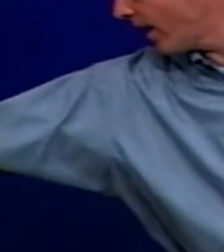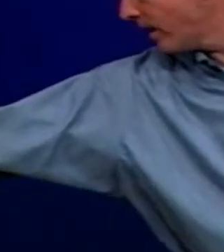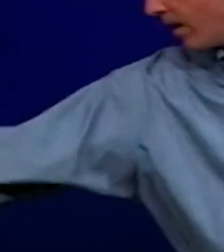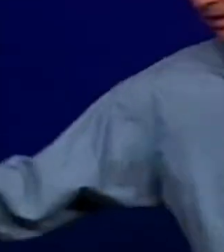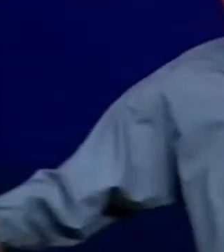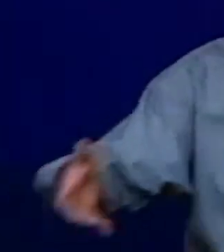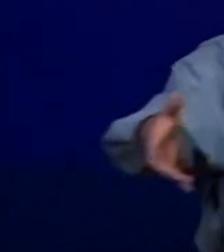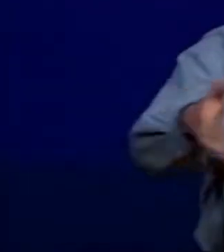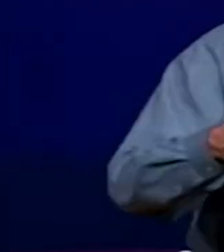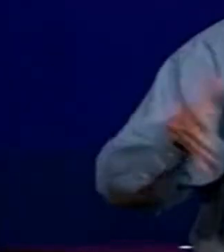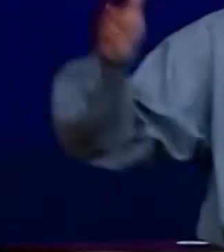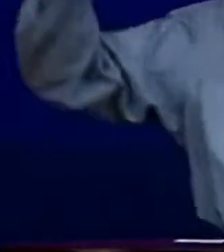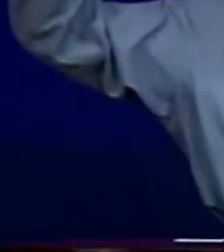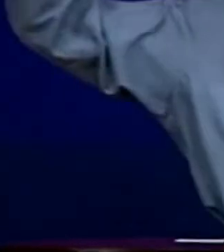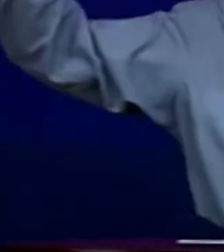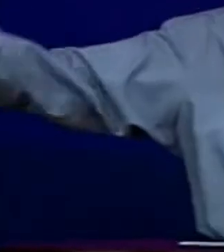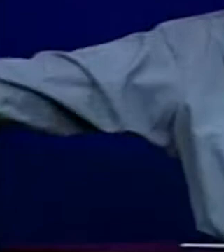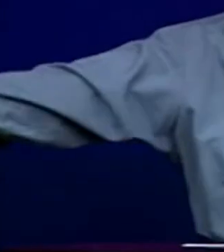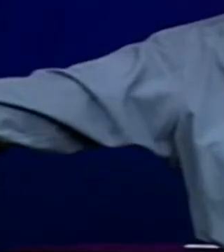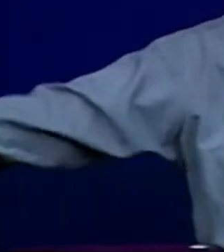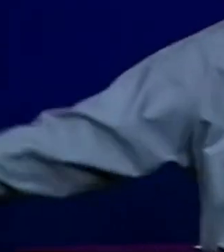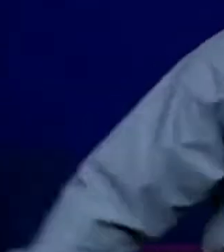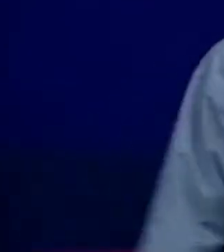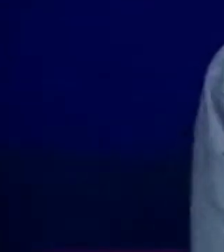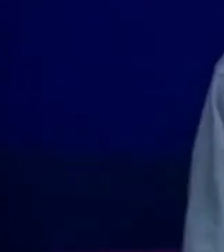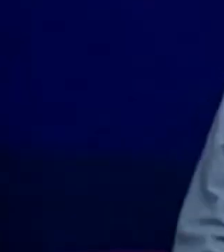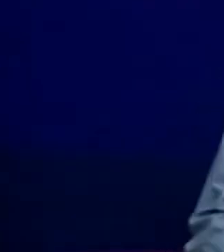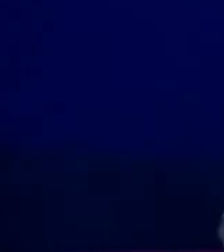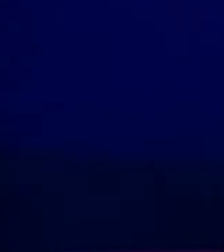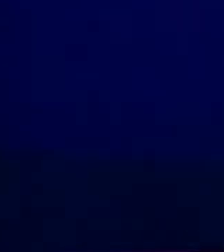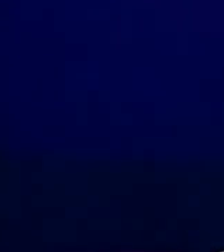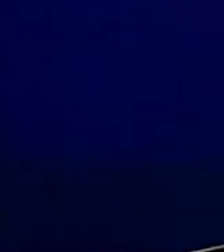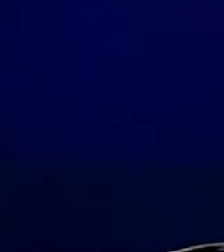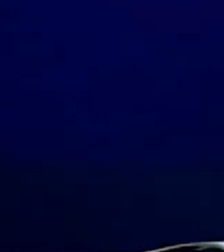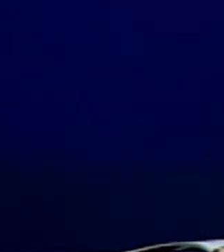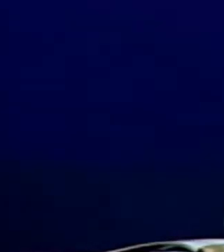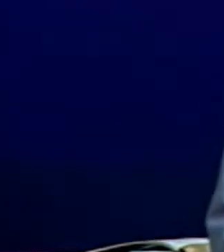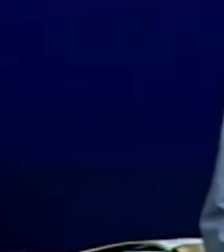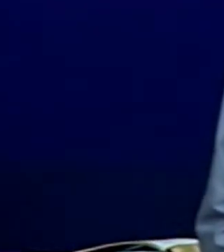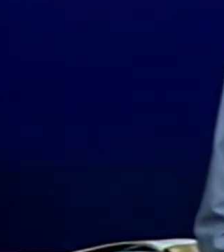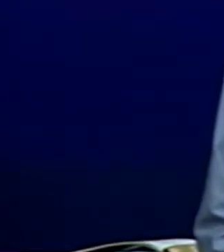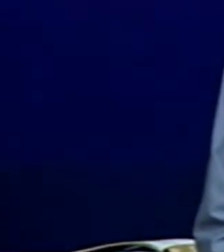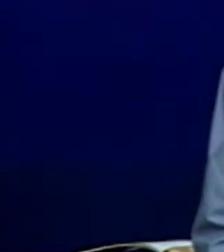Port-a-John right there. I mean, they're moving up the driveway. They are right beside it. And he said the whole crew kind of went,